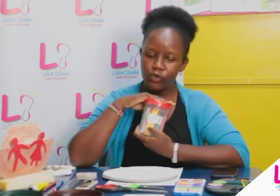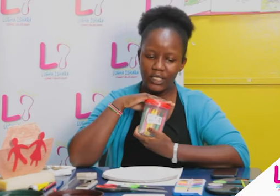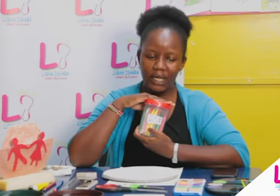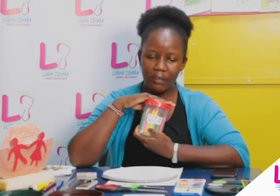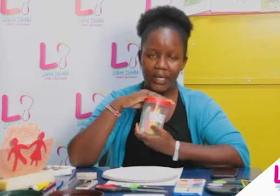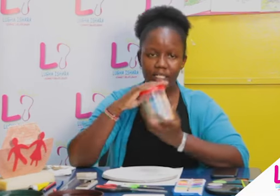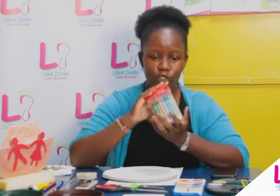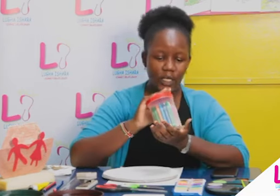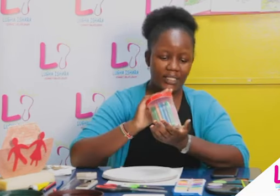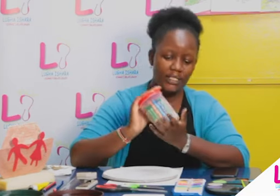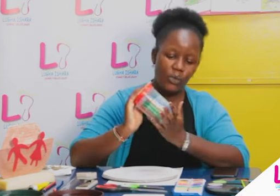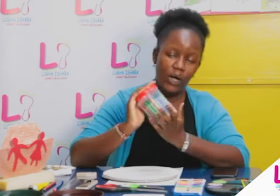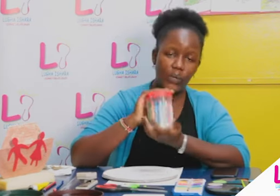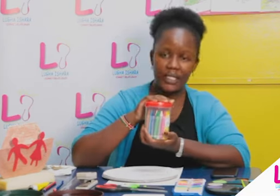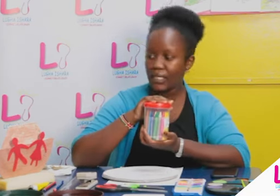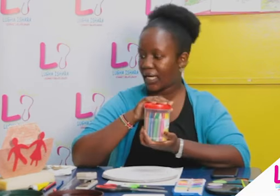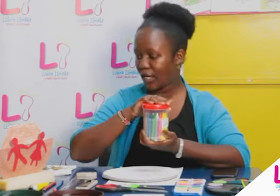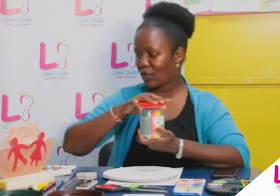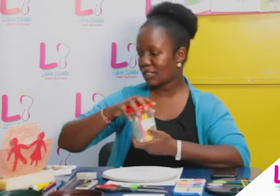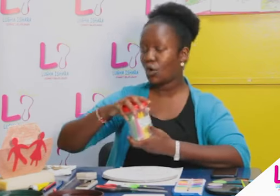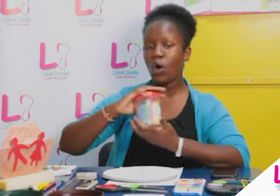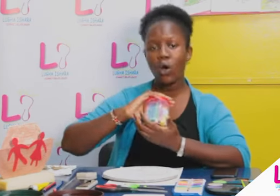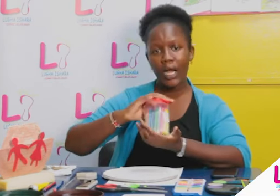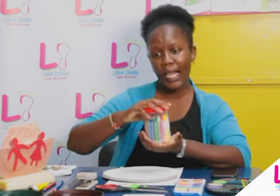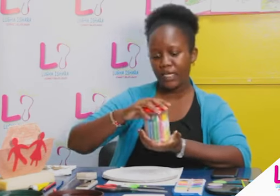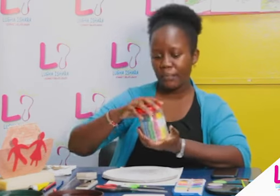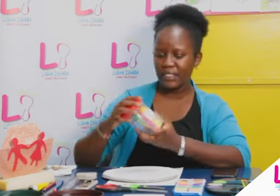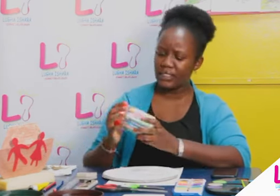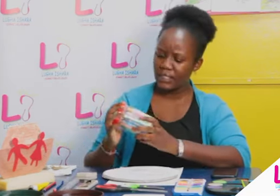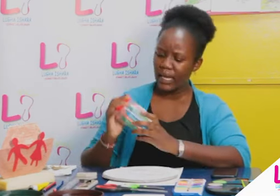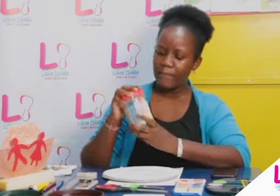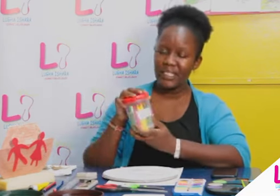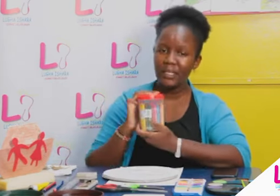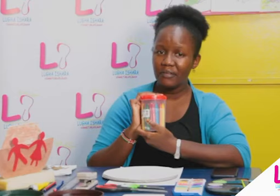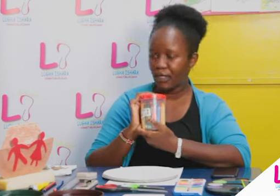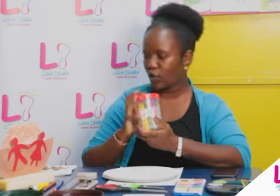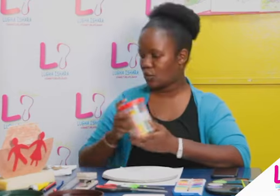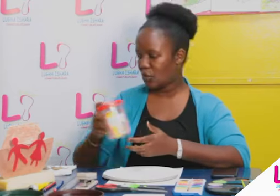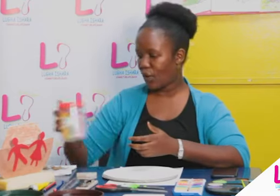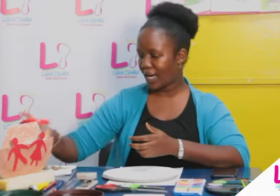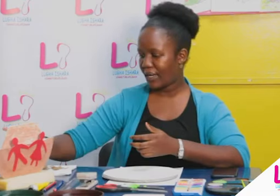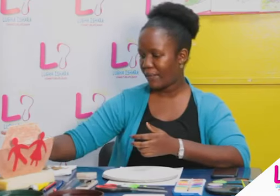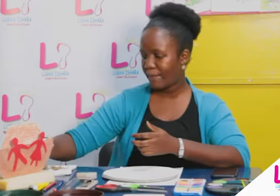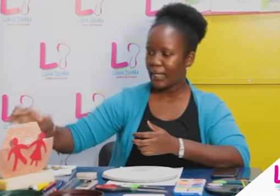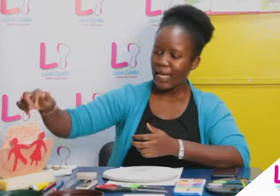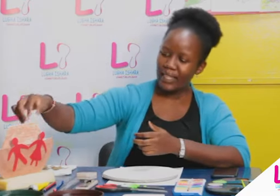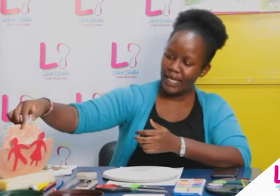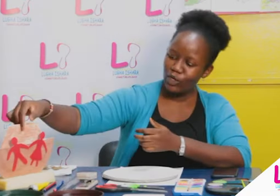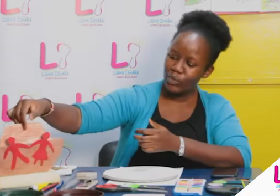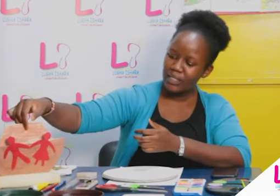don't have the paint, you can still work with crayons or coloring pencils, but I believe crayons will work. And then we will